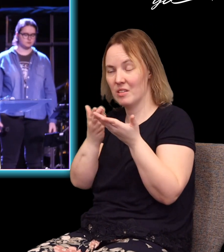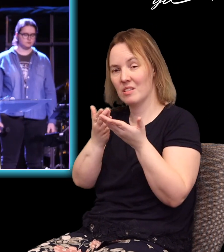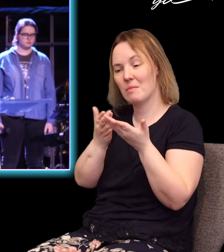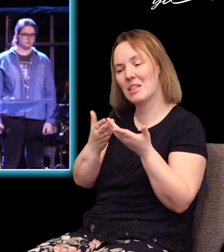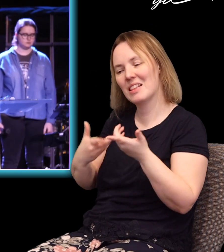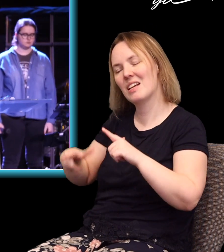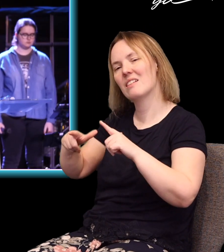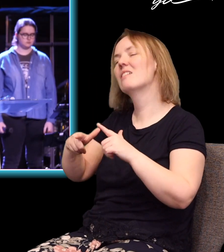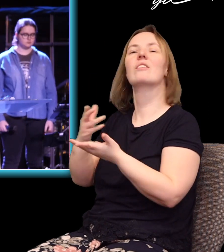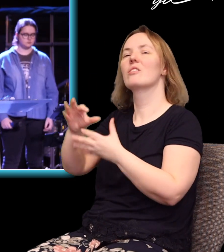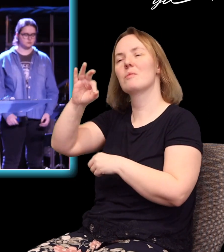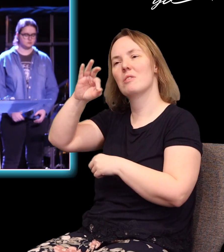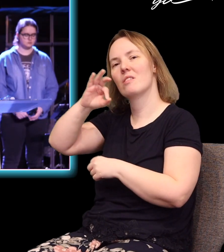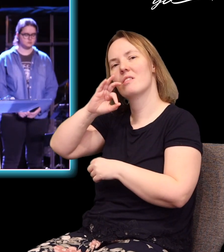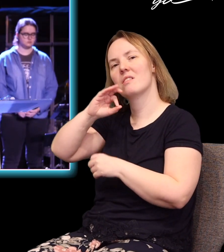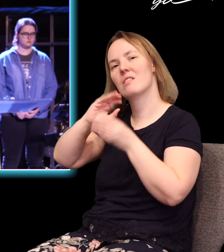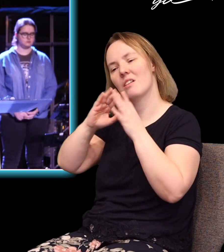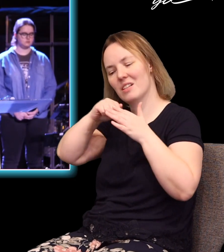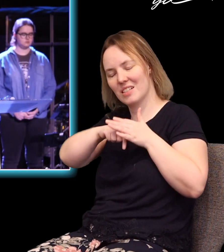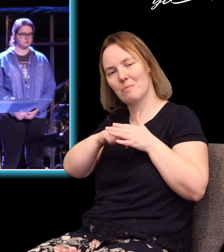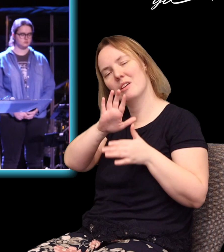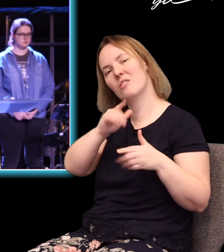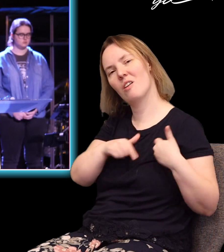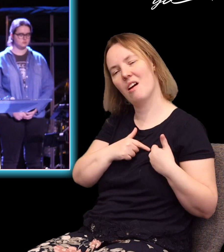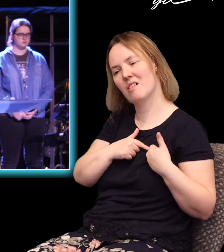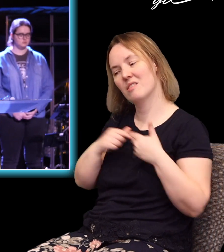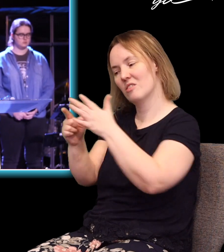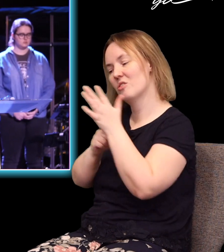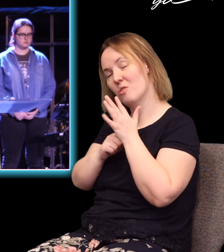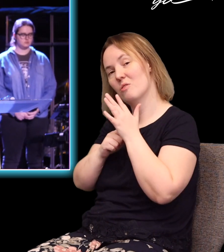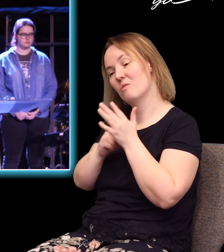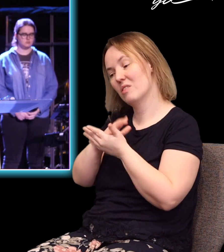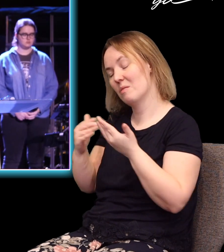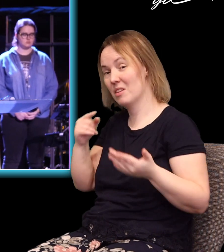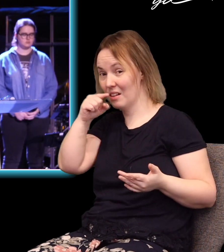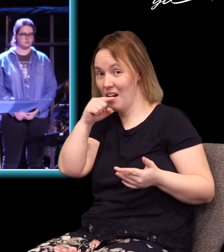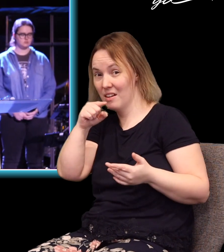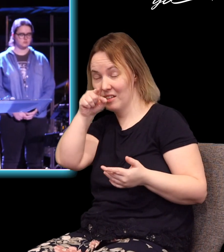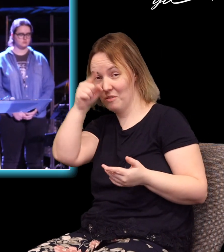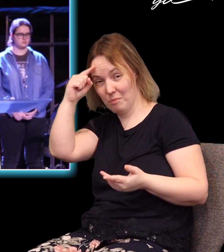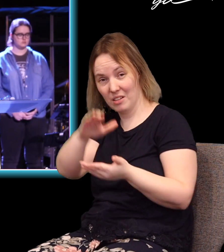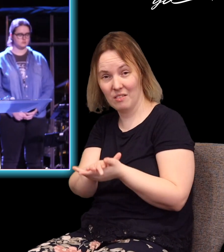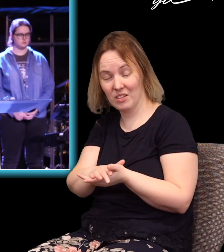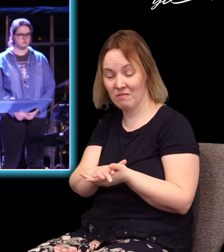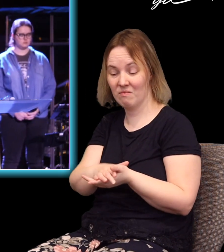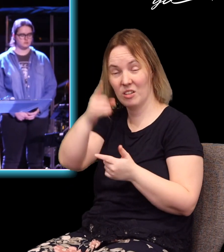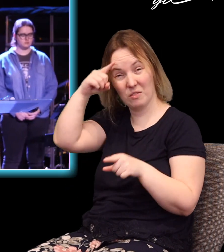the Holy Spirit to speak deep within your heart and to show you some of the lies that you have believed, some of the things you've agreed